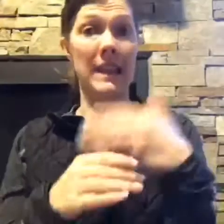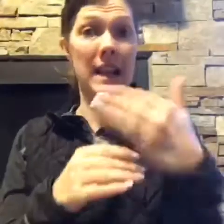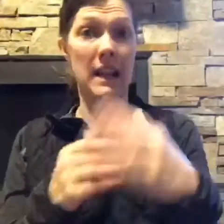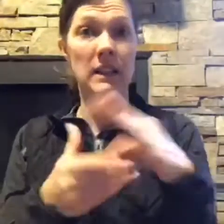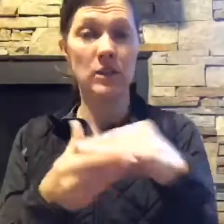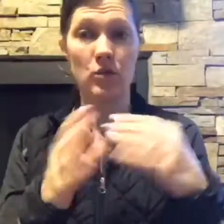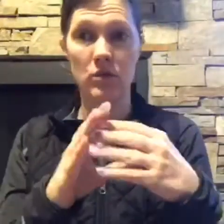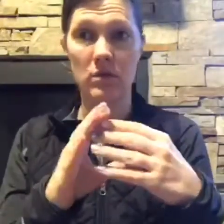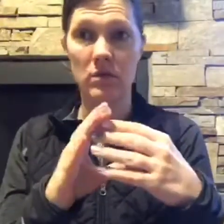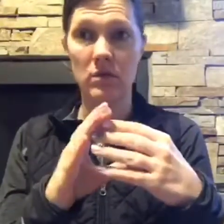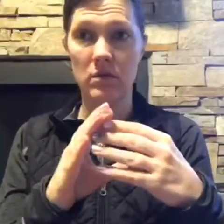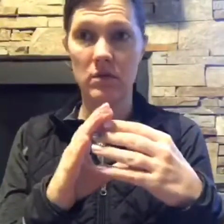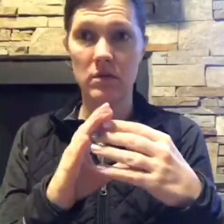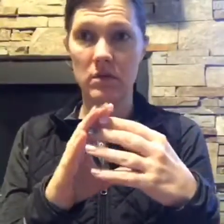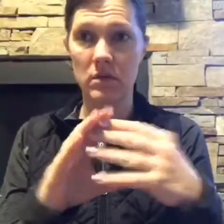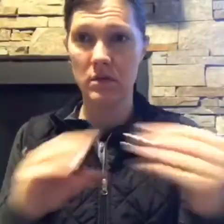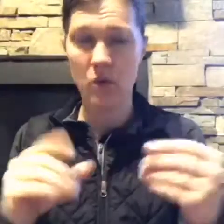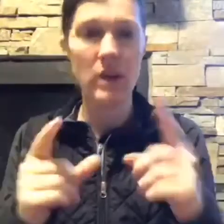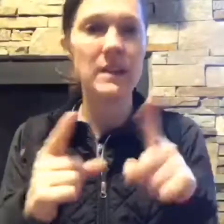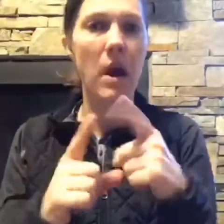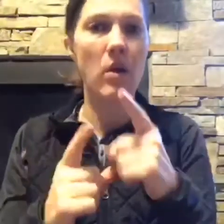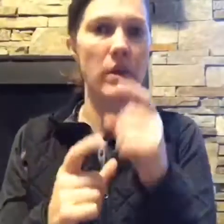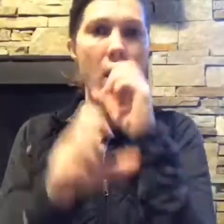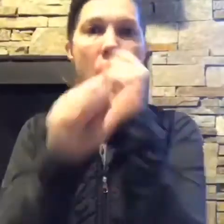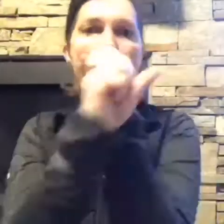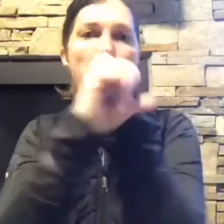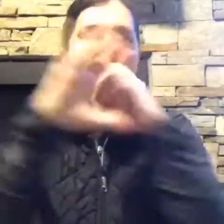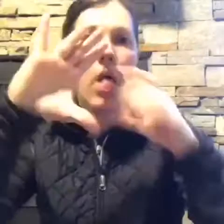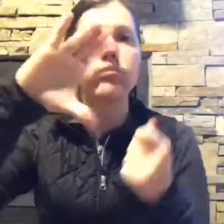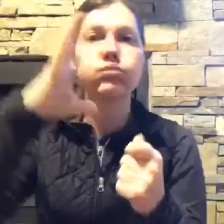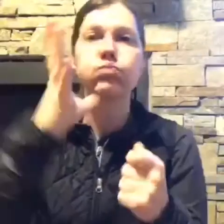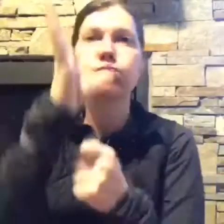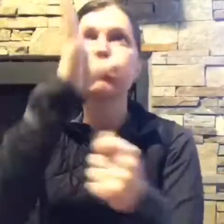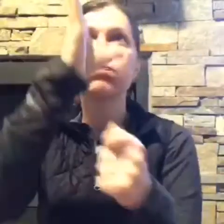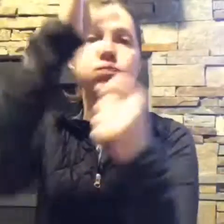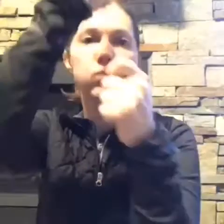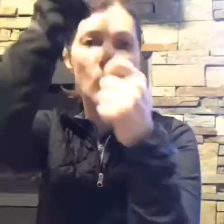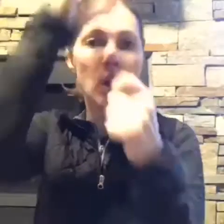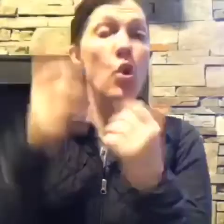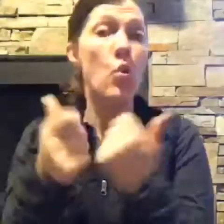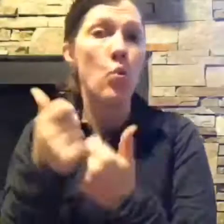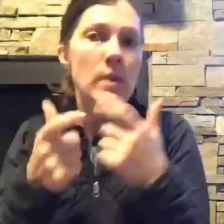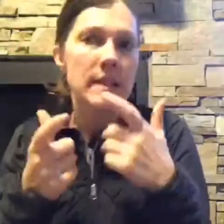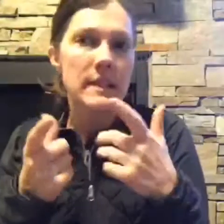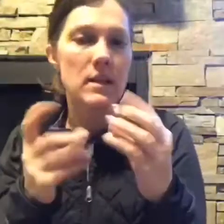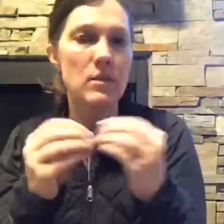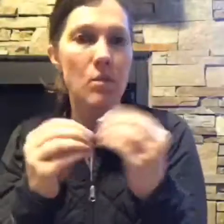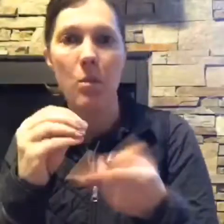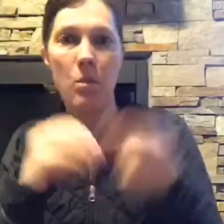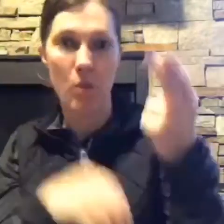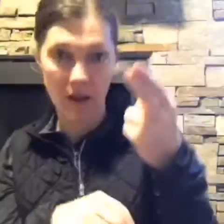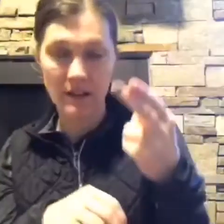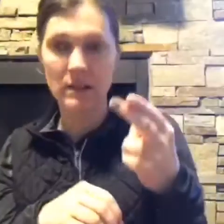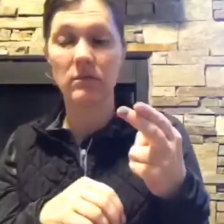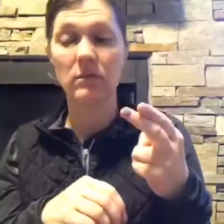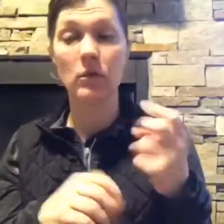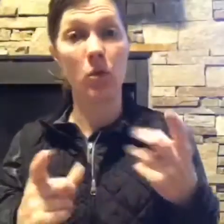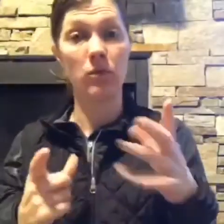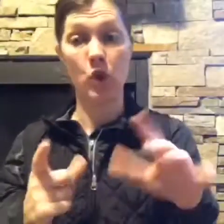which balloon went higher. Okay, the first balloon or the second balloon. And what's interesting about this is, a group of friends is launching water